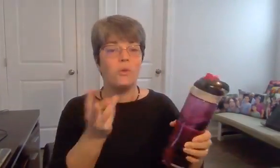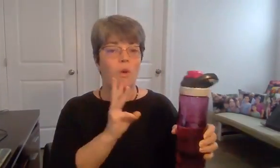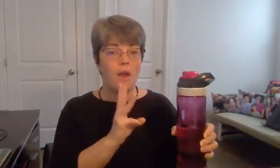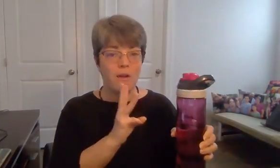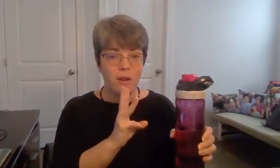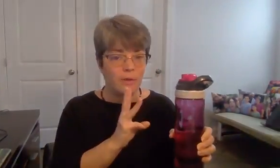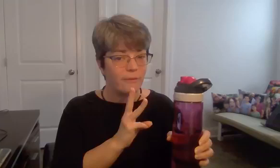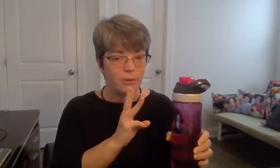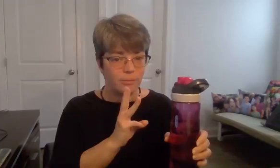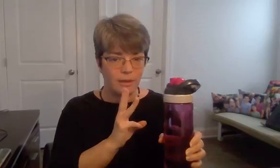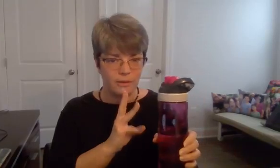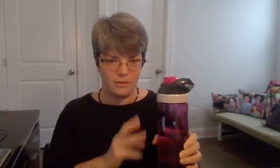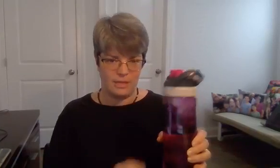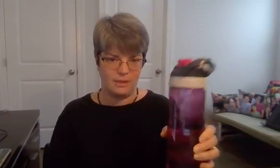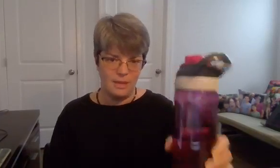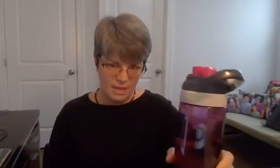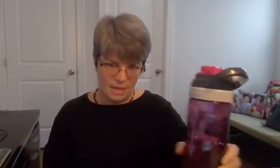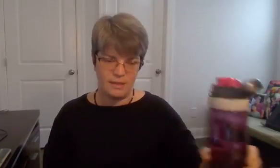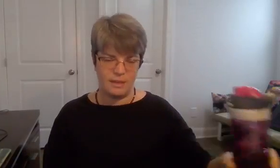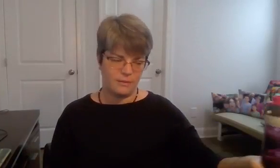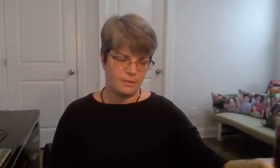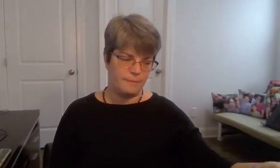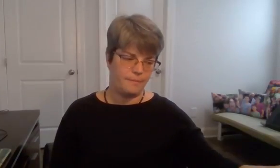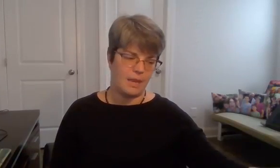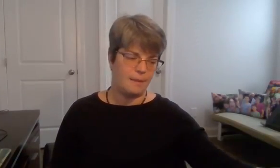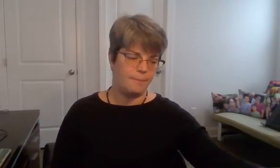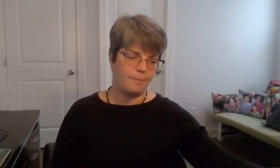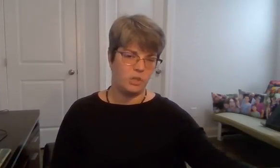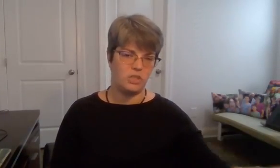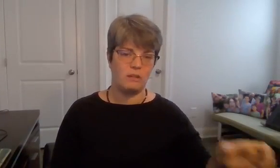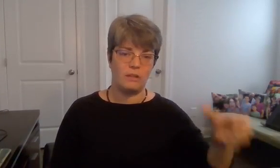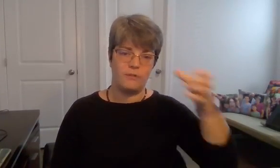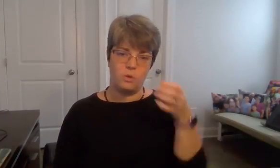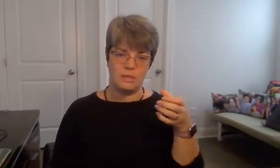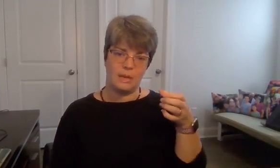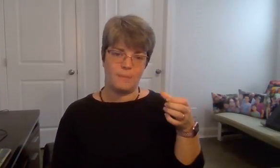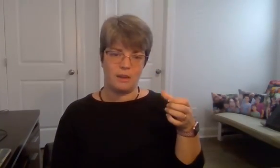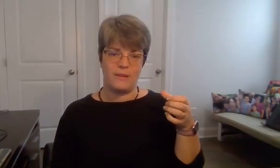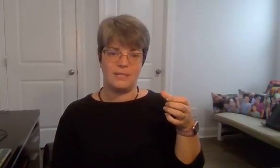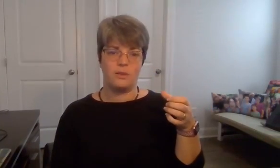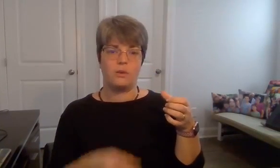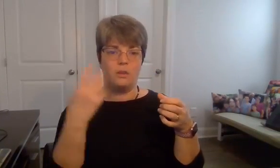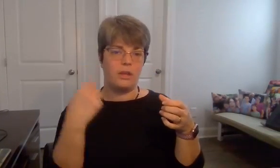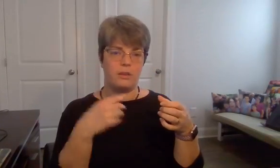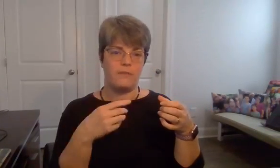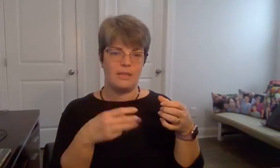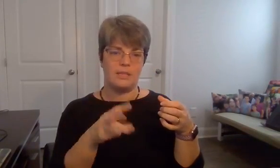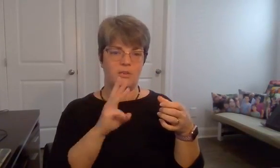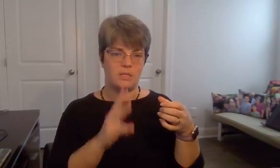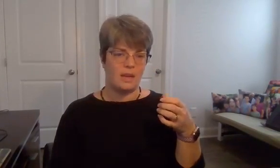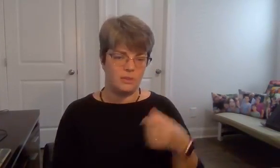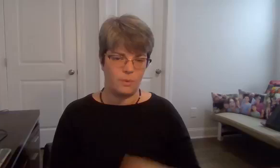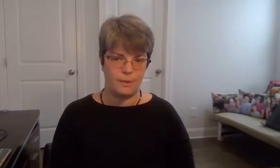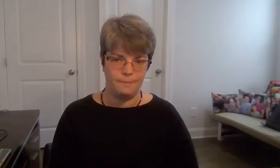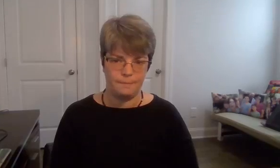water? Or whatever you're telling. And then give it to them. Because generally, if you're holding it up by your face, they're going to look at your face and your sign as well.